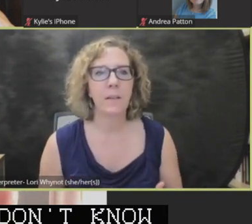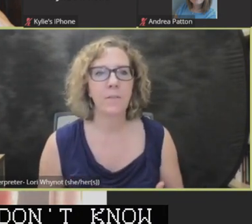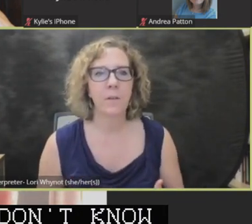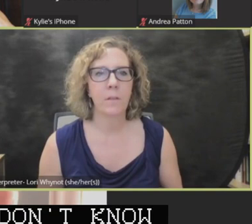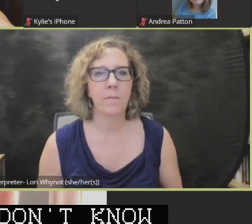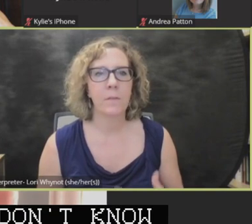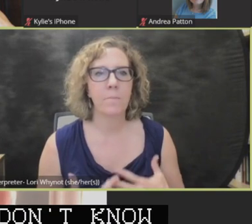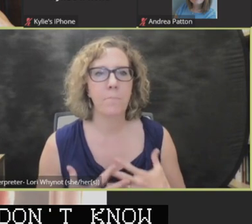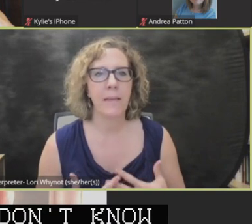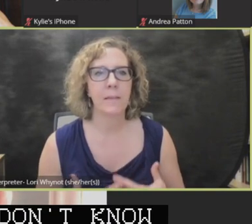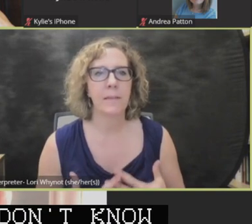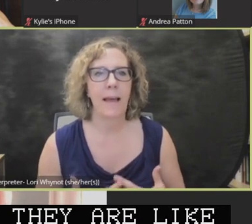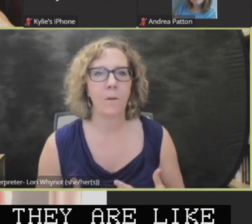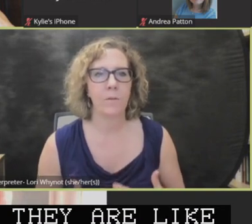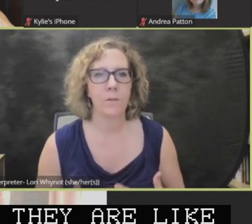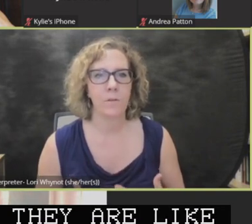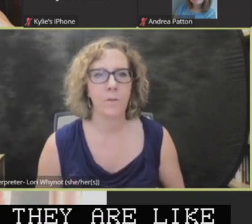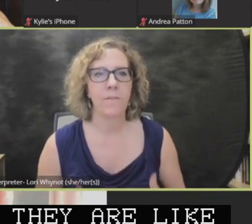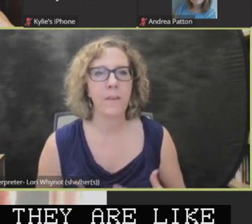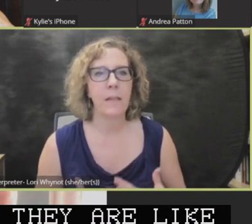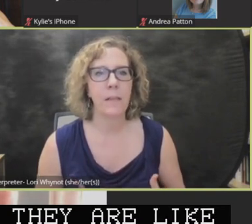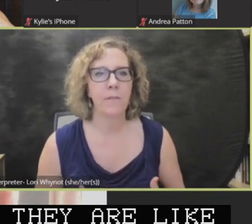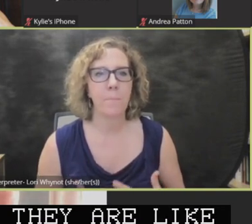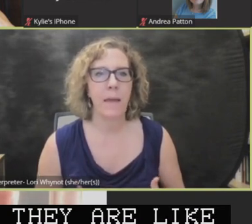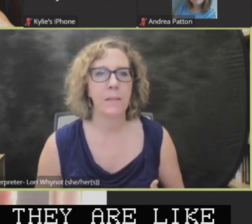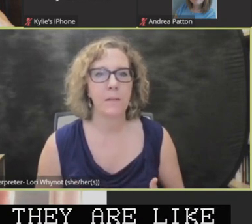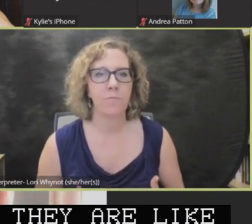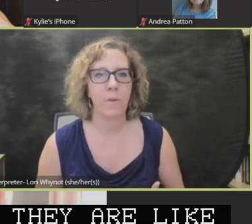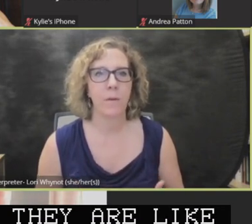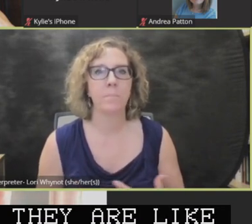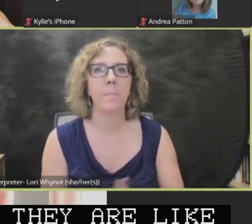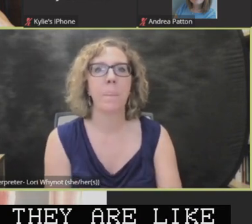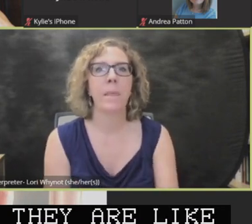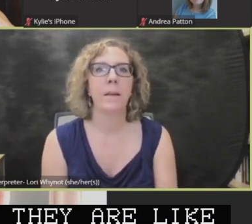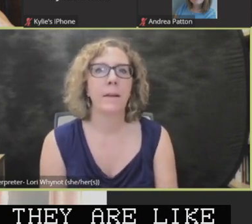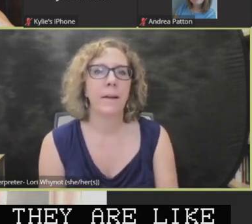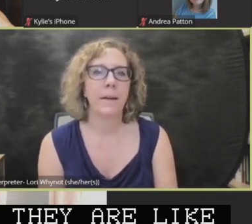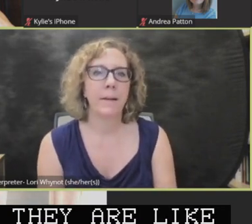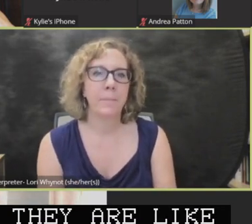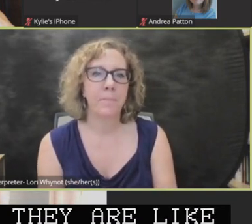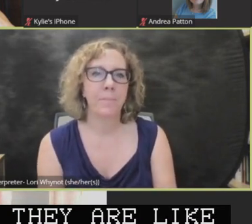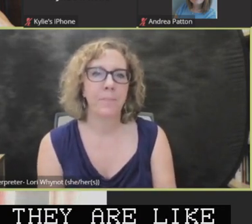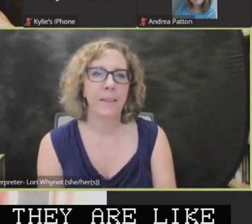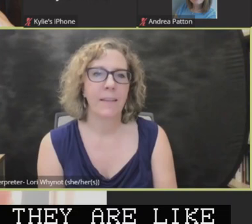that deliver bass sounds, so the feeling of the bass rhythm.